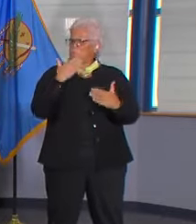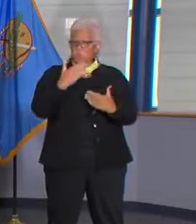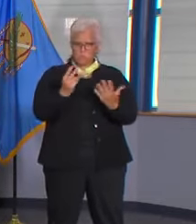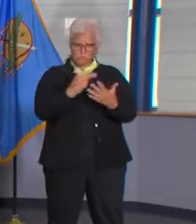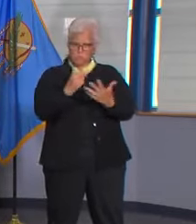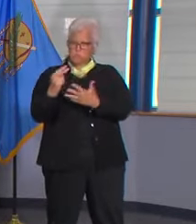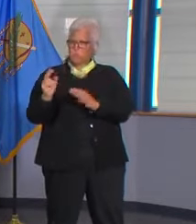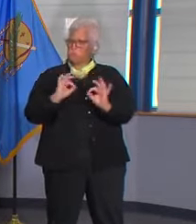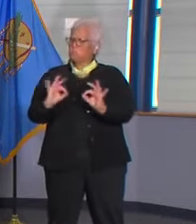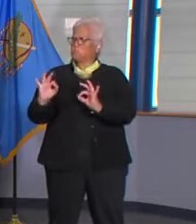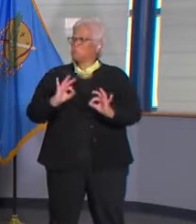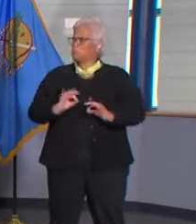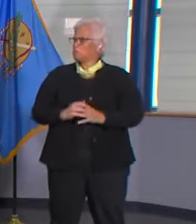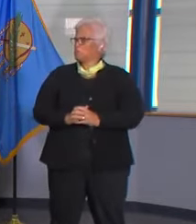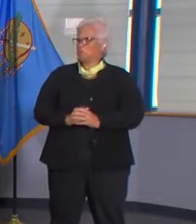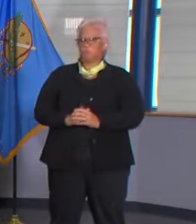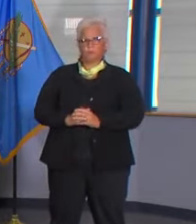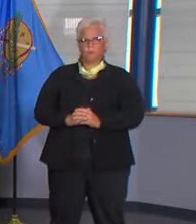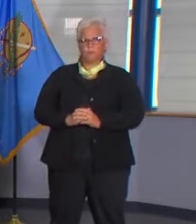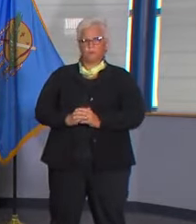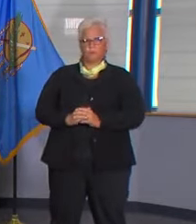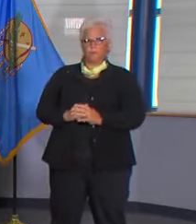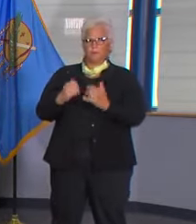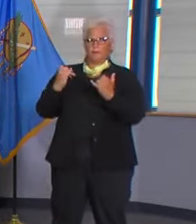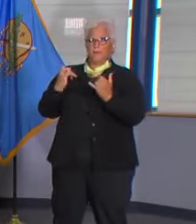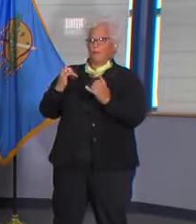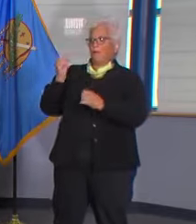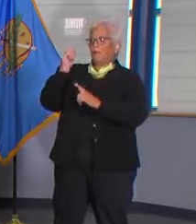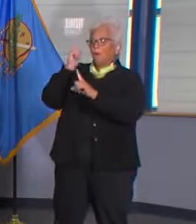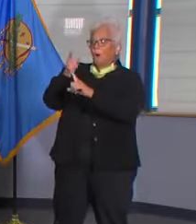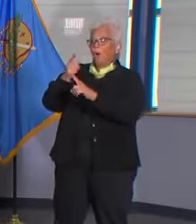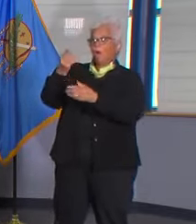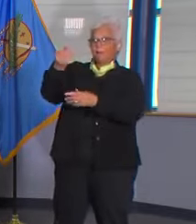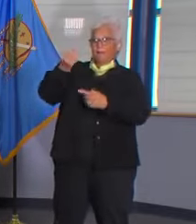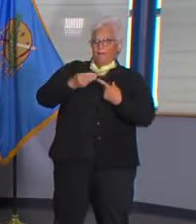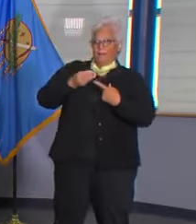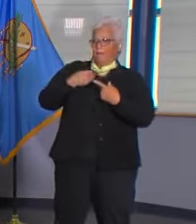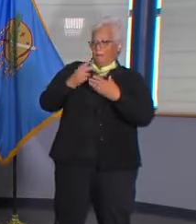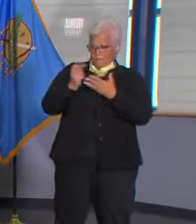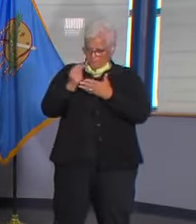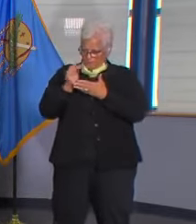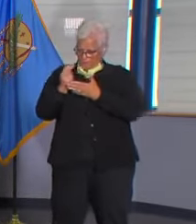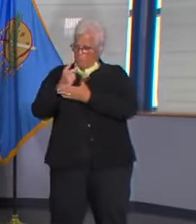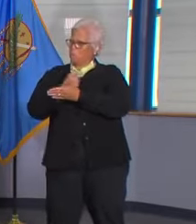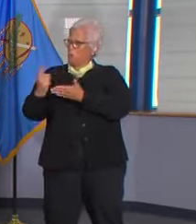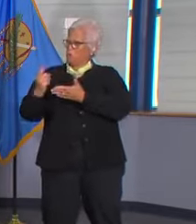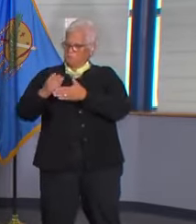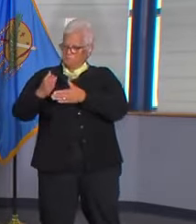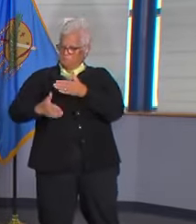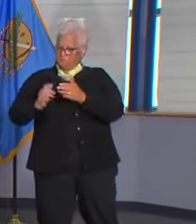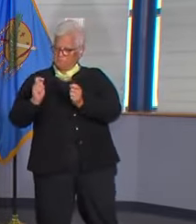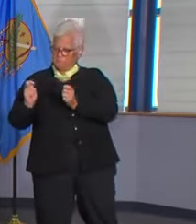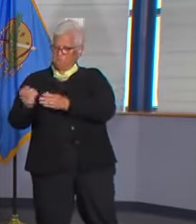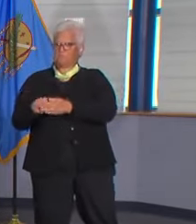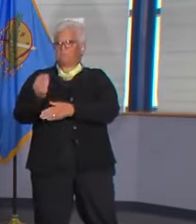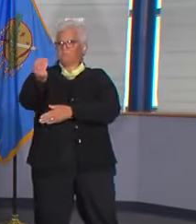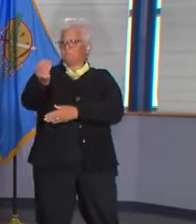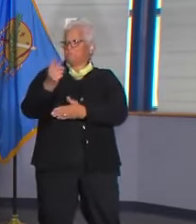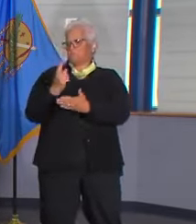have maybe only two or three in the queue, which of course could change 5 minutes from now. But It's like, you know how